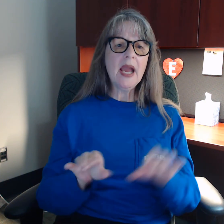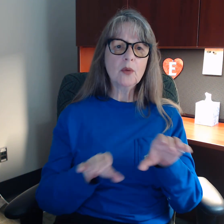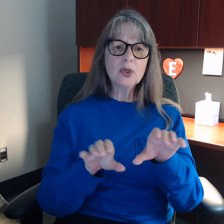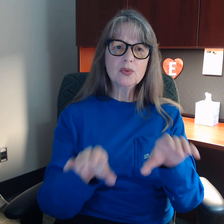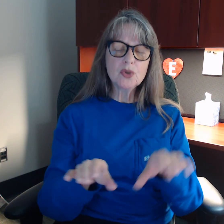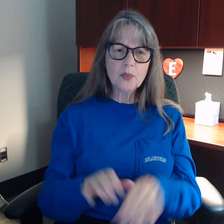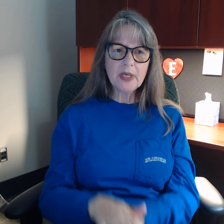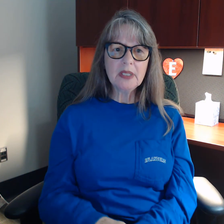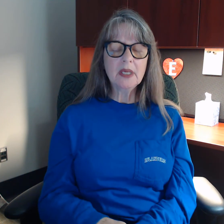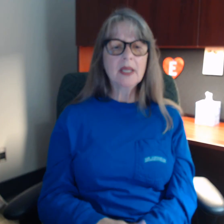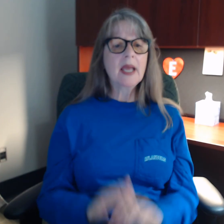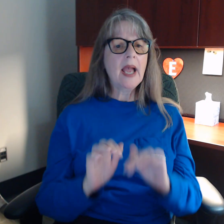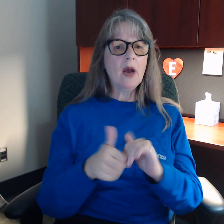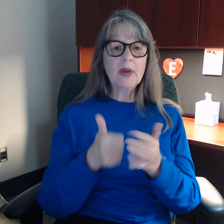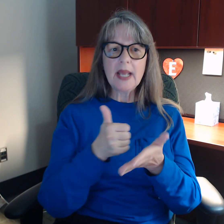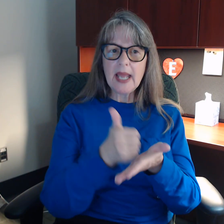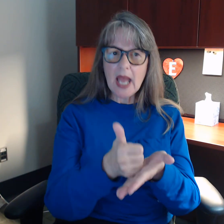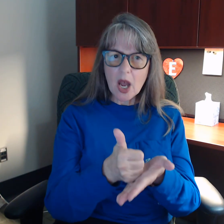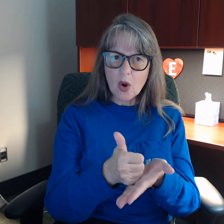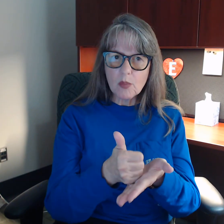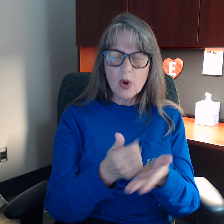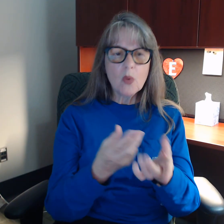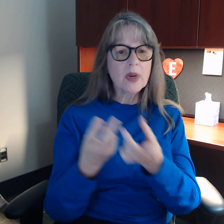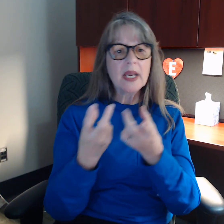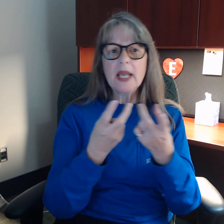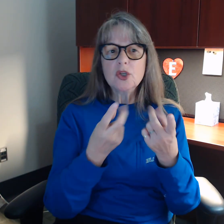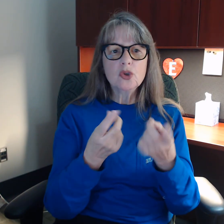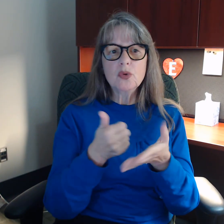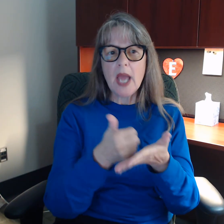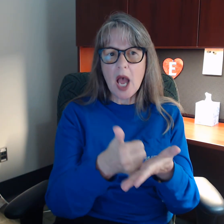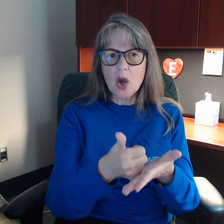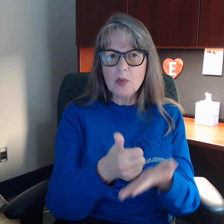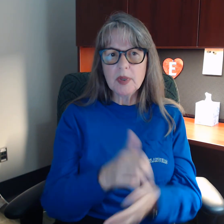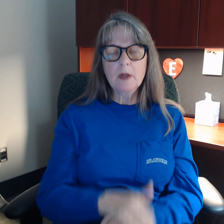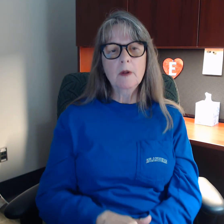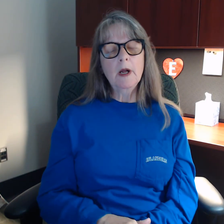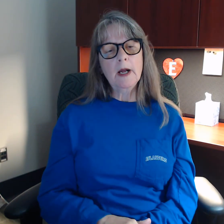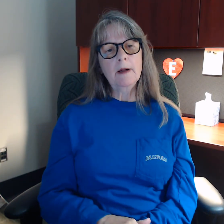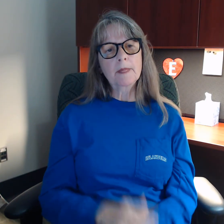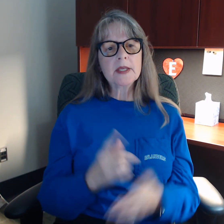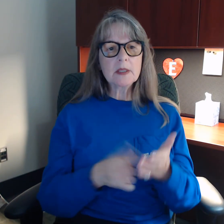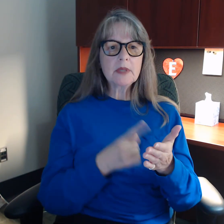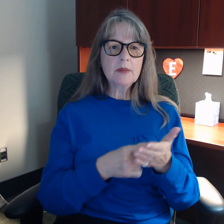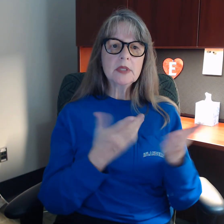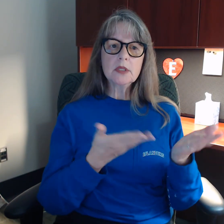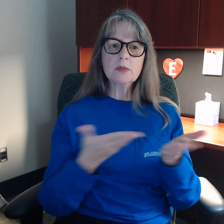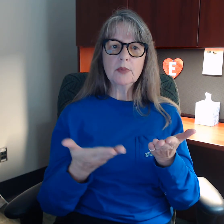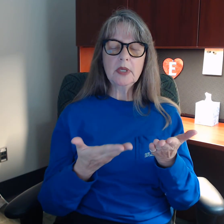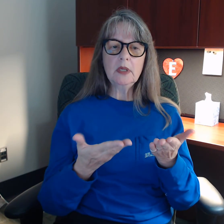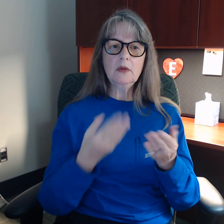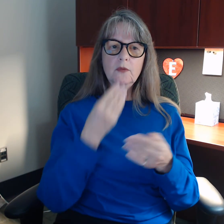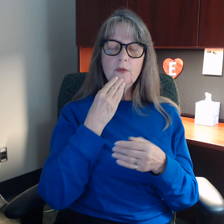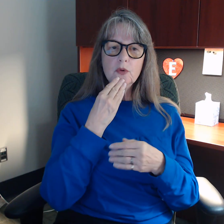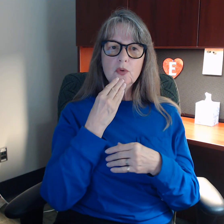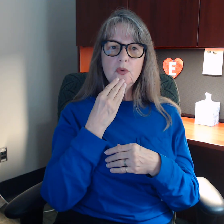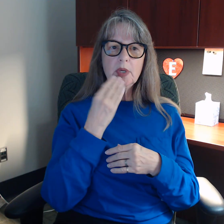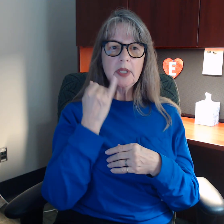you doing? How can I help? What can I do to help? Sometimes it is bringing food, like if